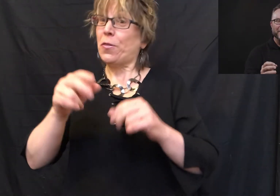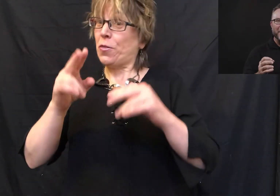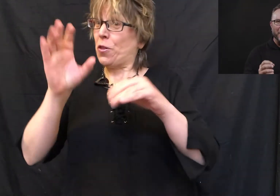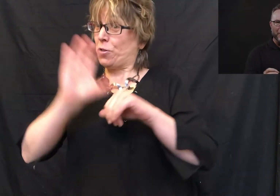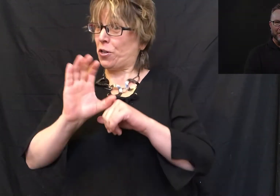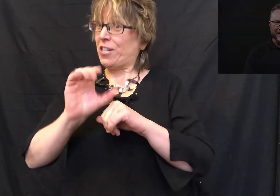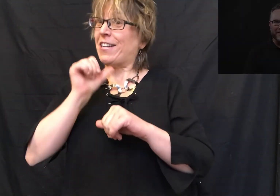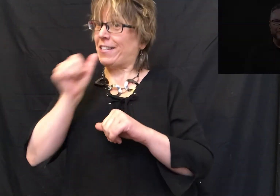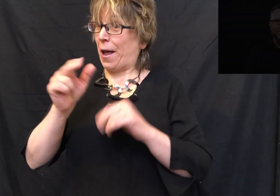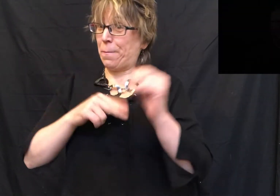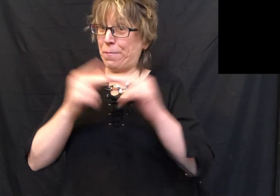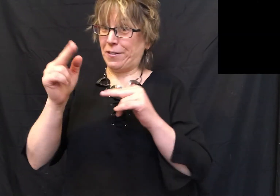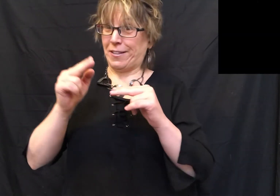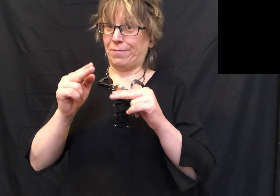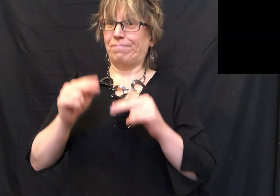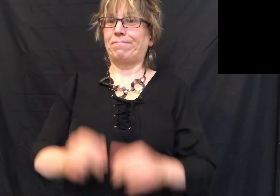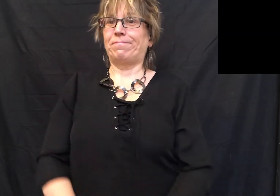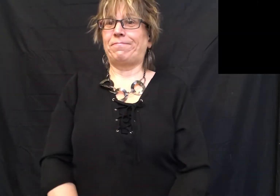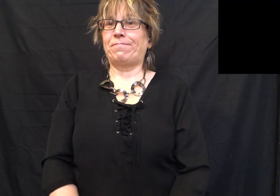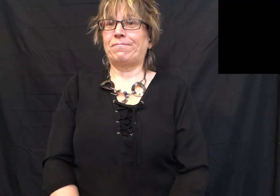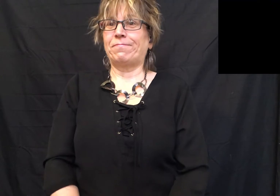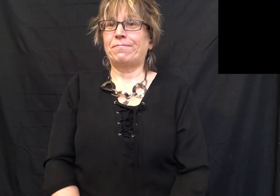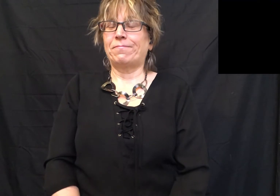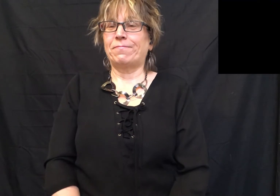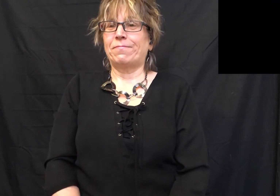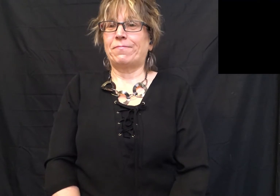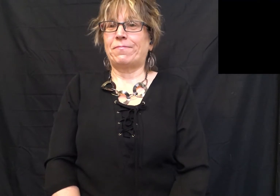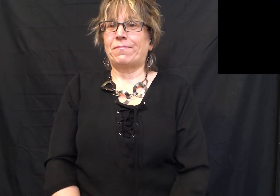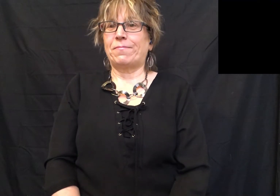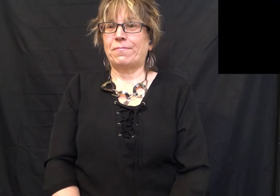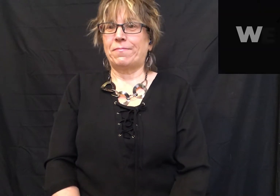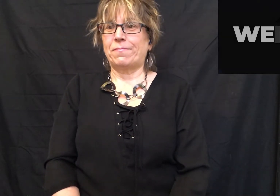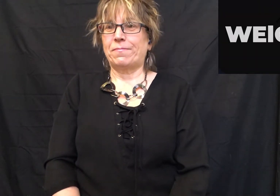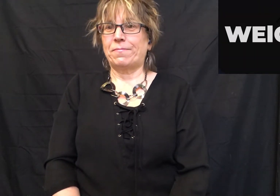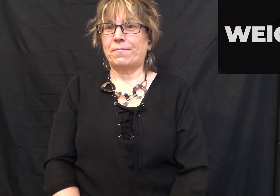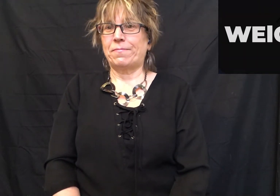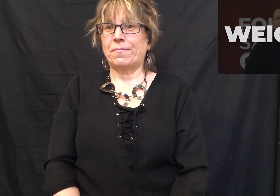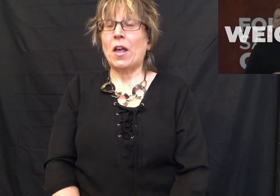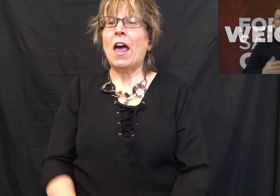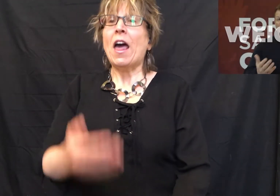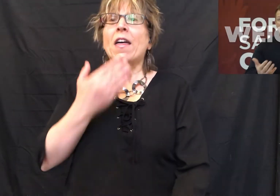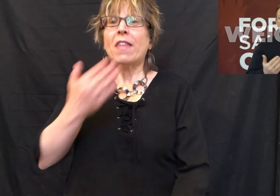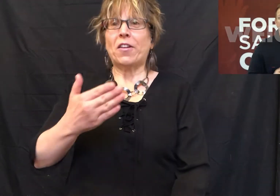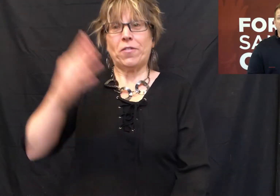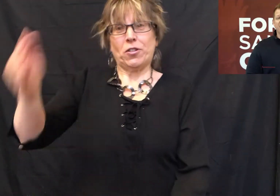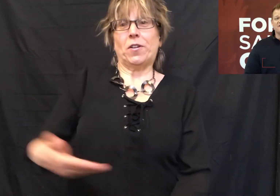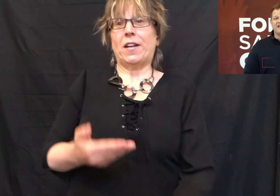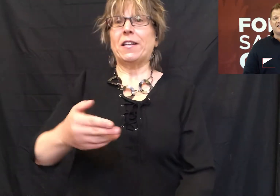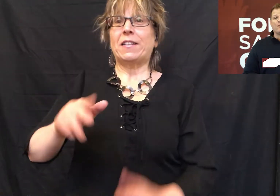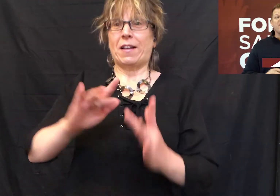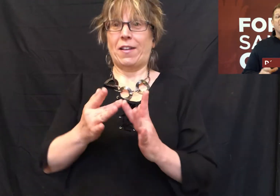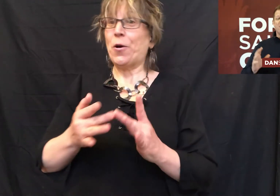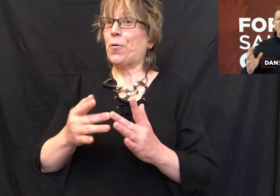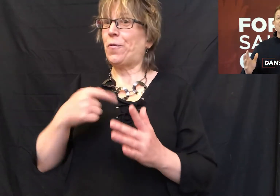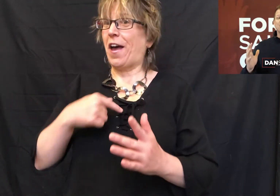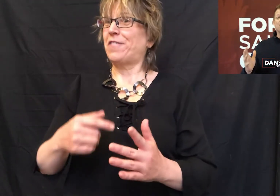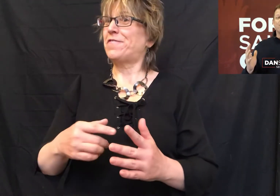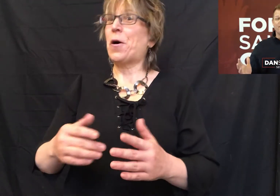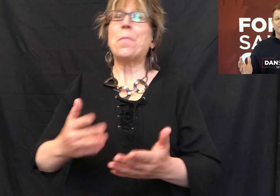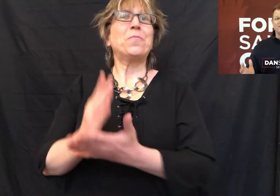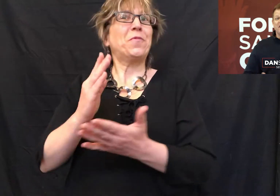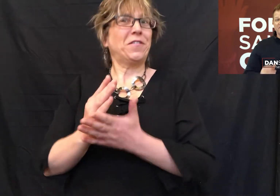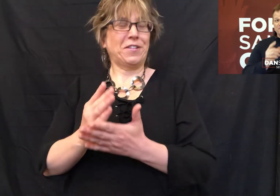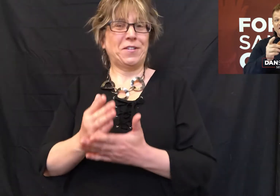not a building. Thank you for joining us online today. We have the